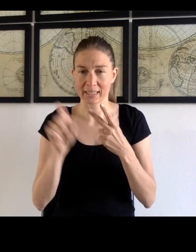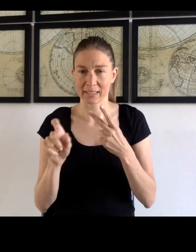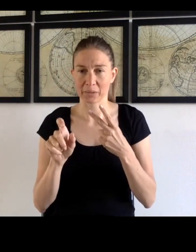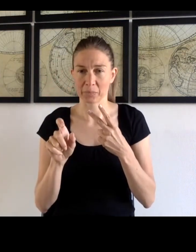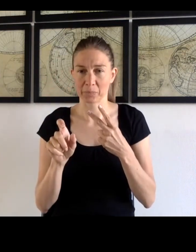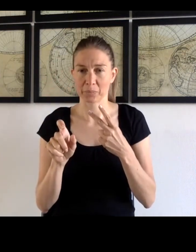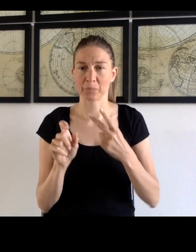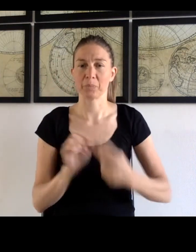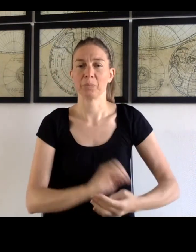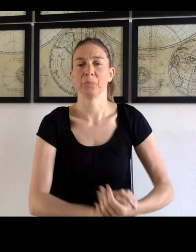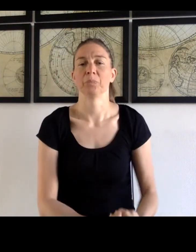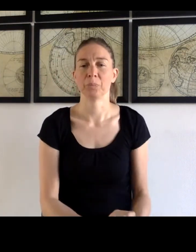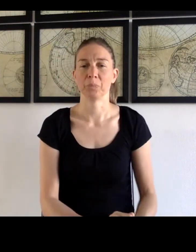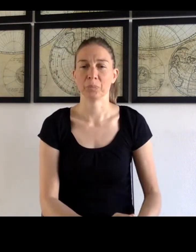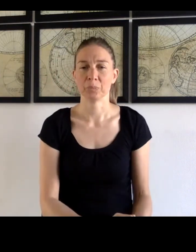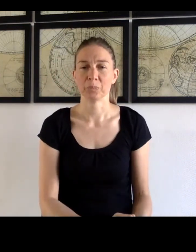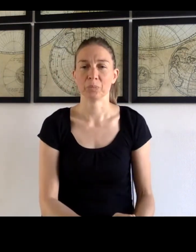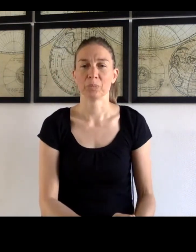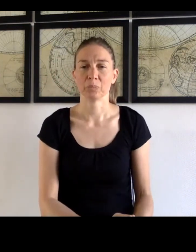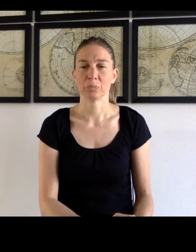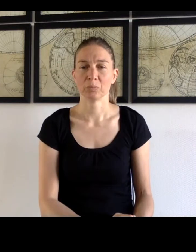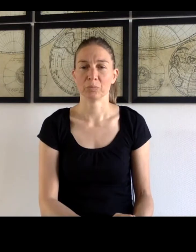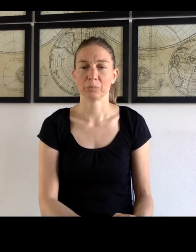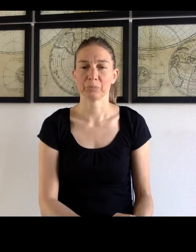We will be joined by 6 speakers today.